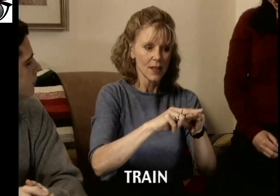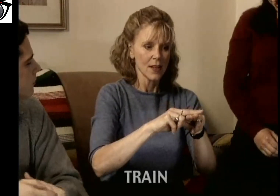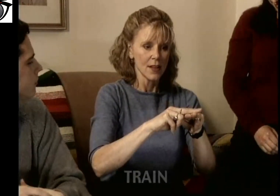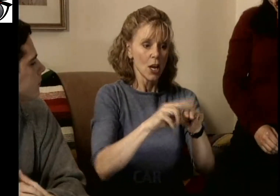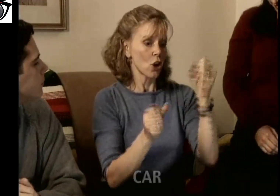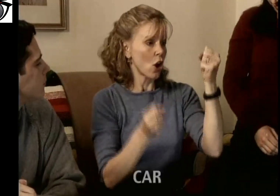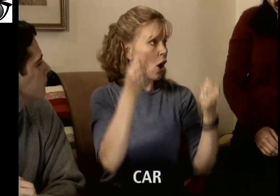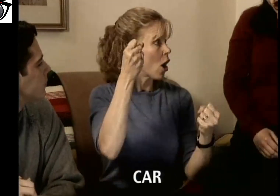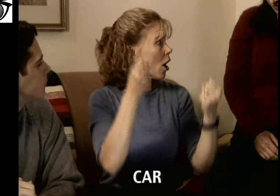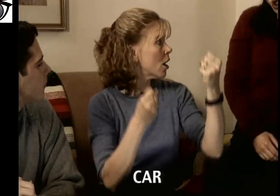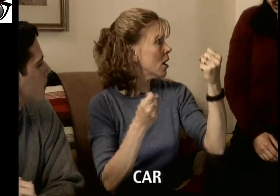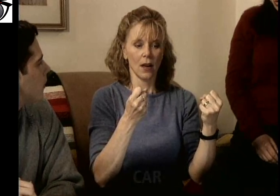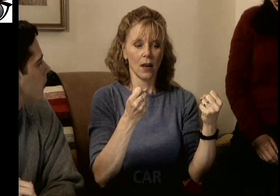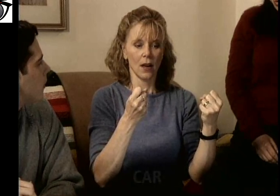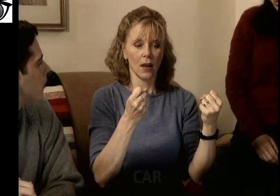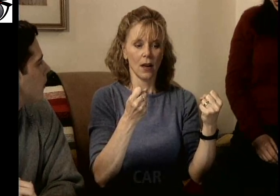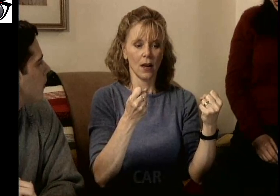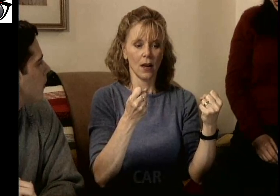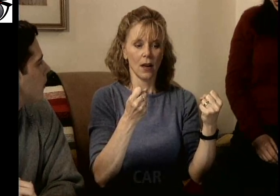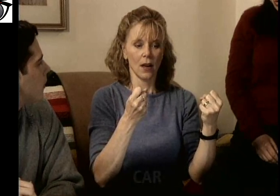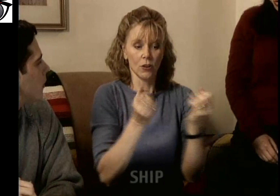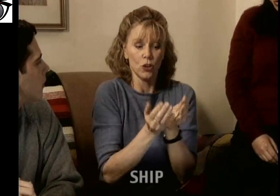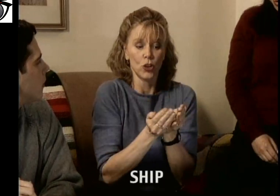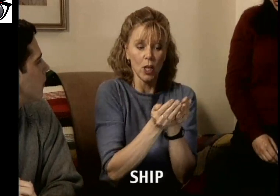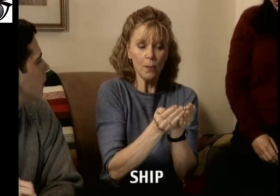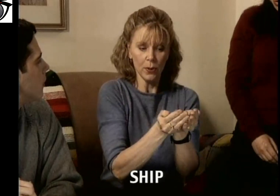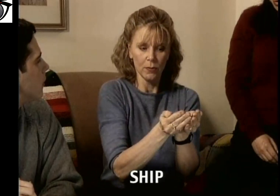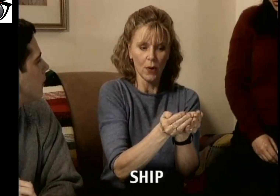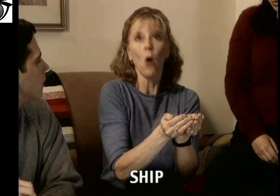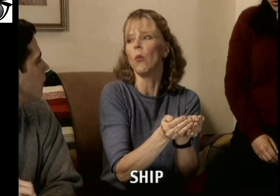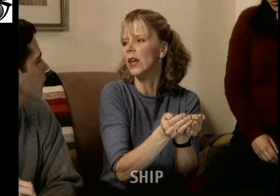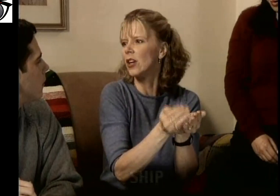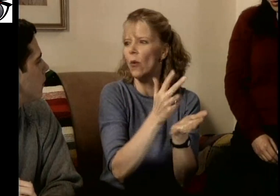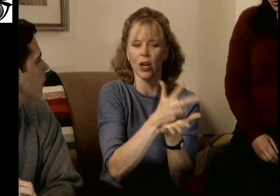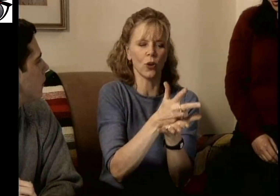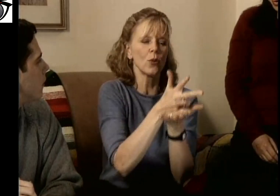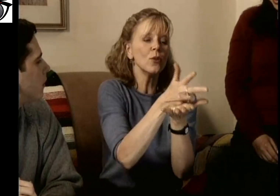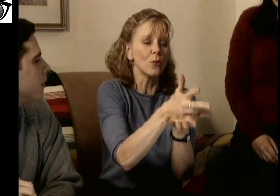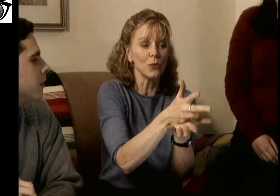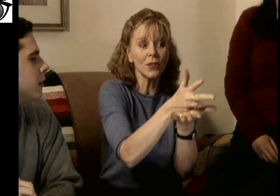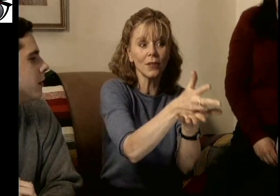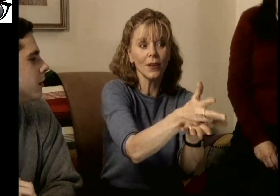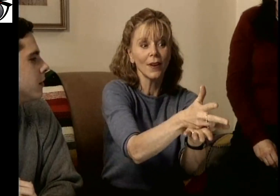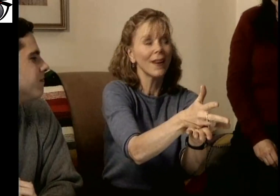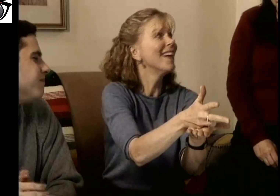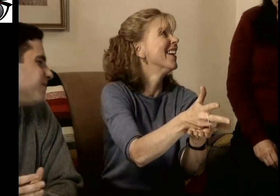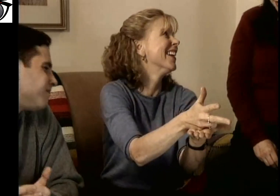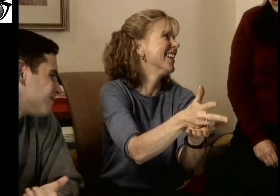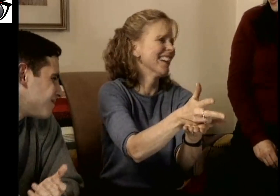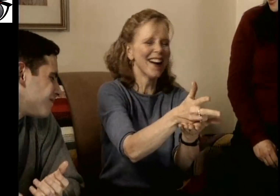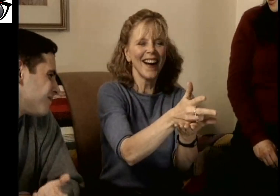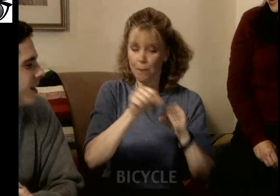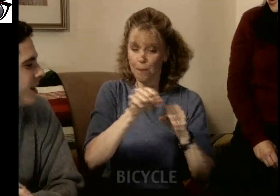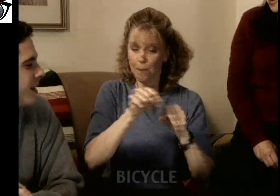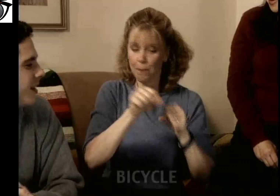train, car, ship. Oh, we could go on a cruise.